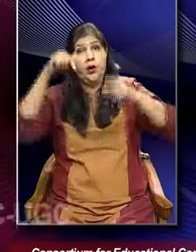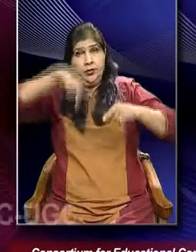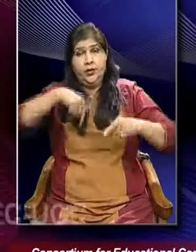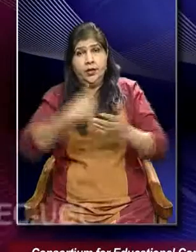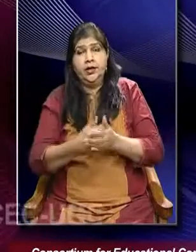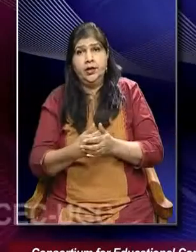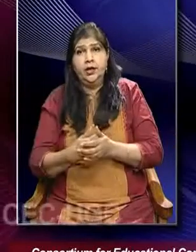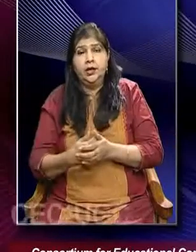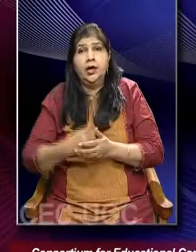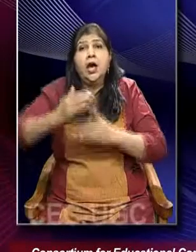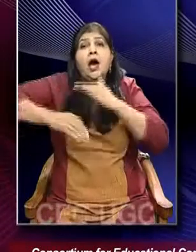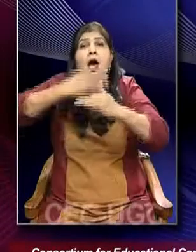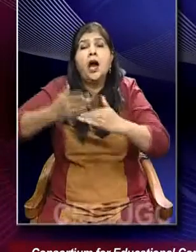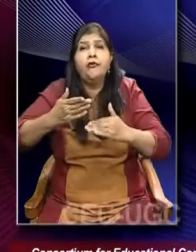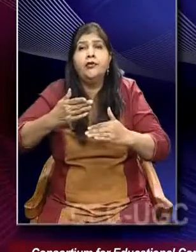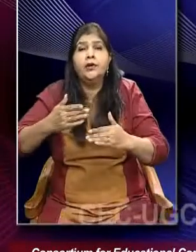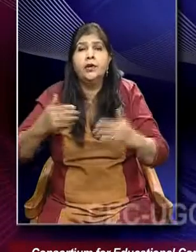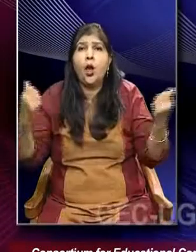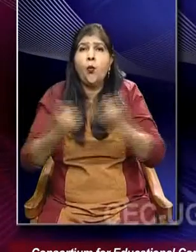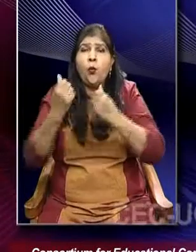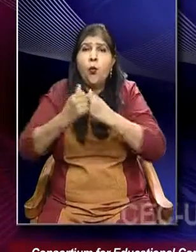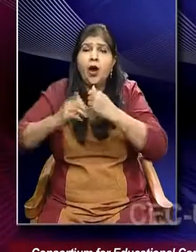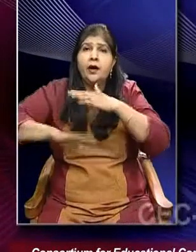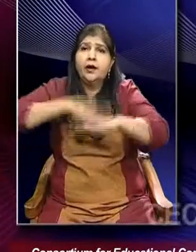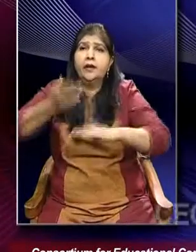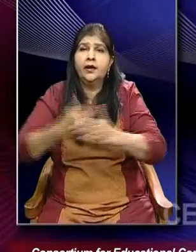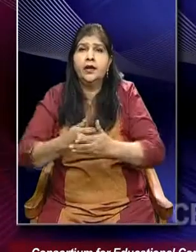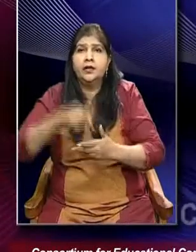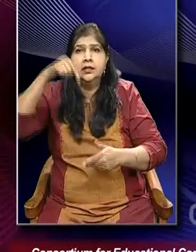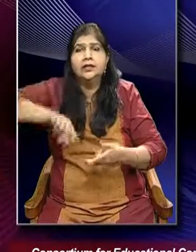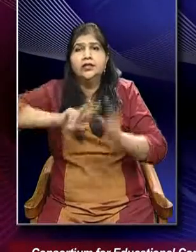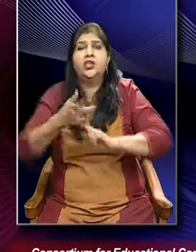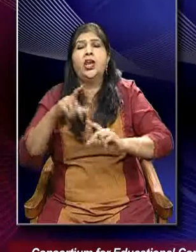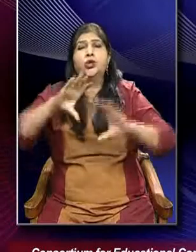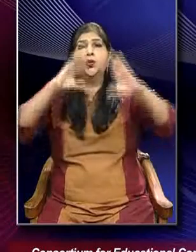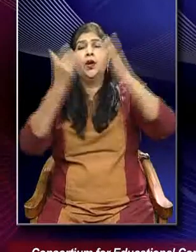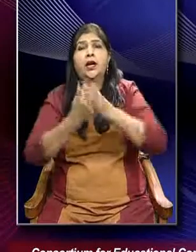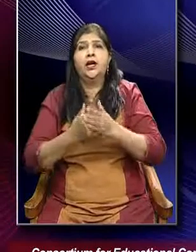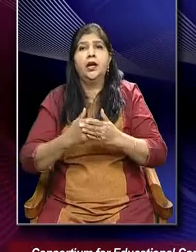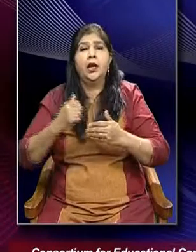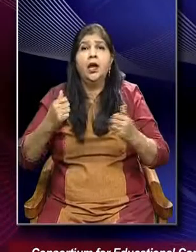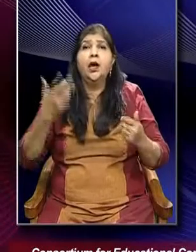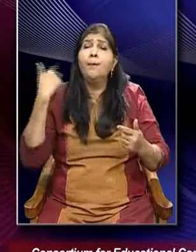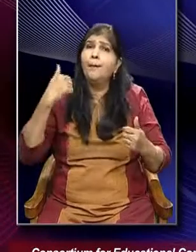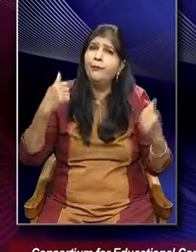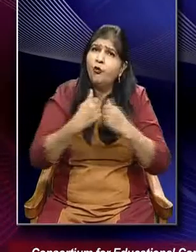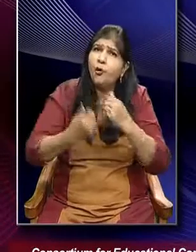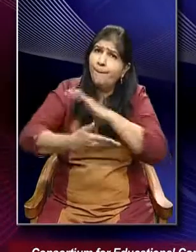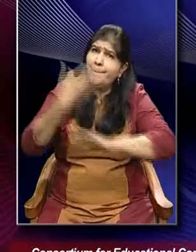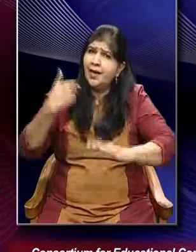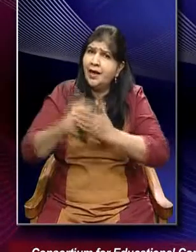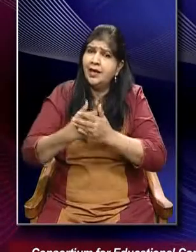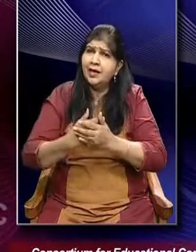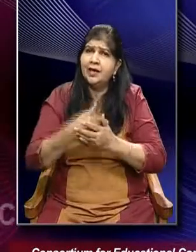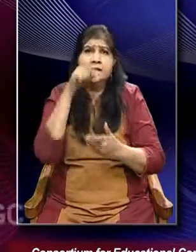the post-Cold War era is a different world. Cold War era which was